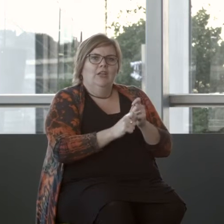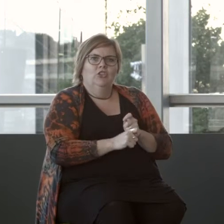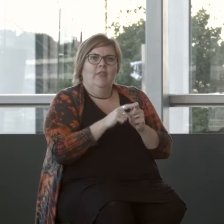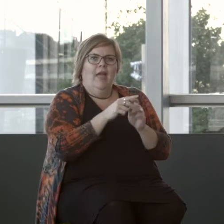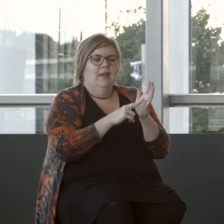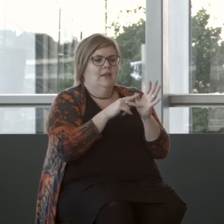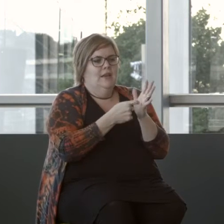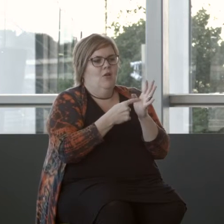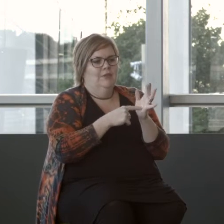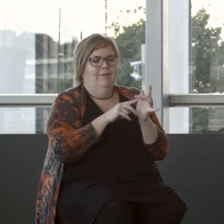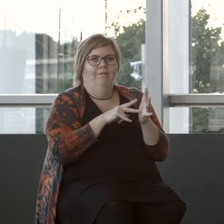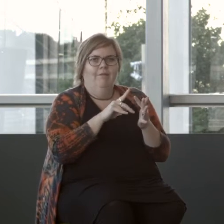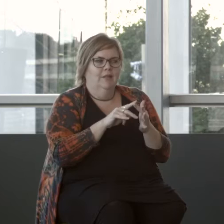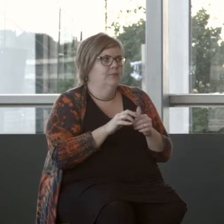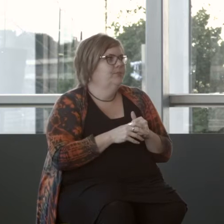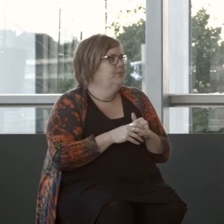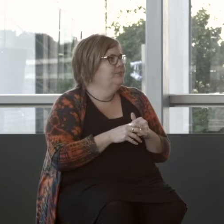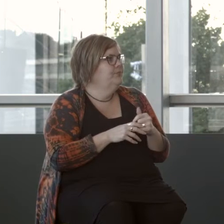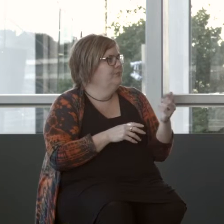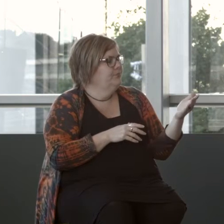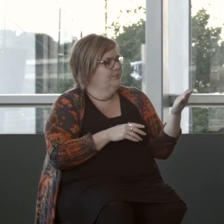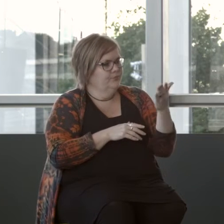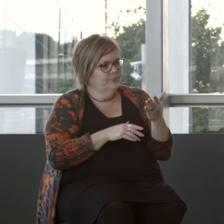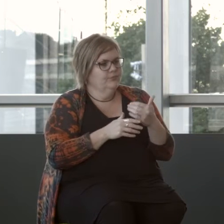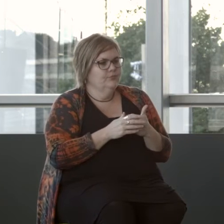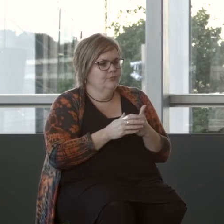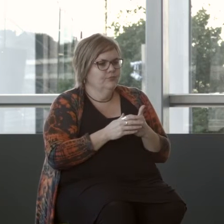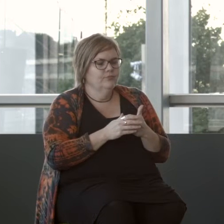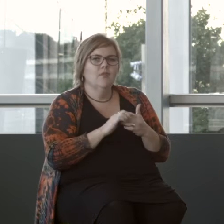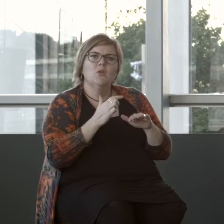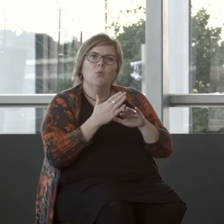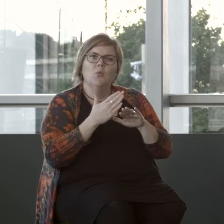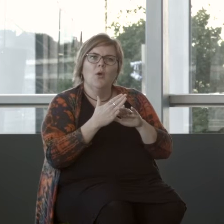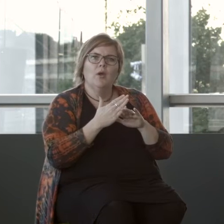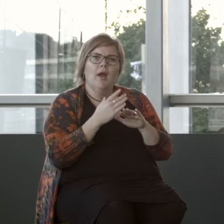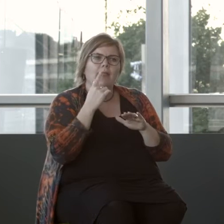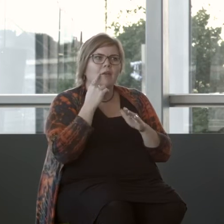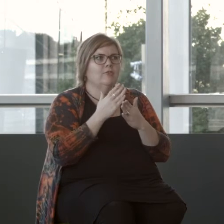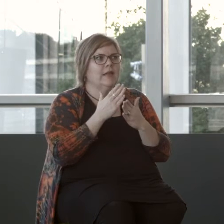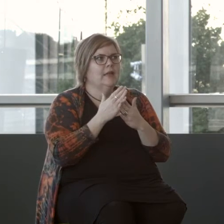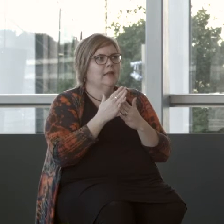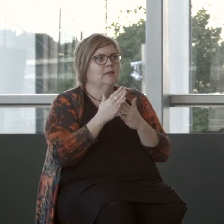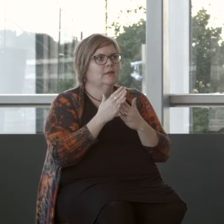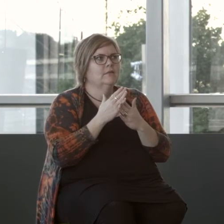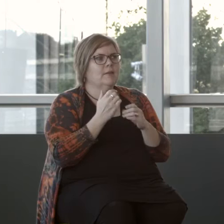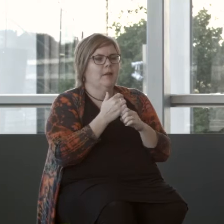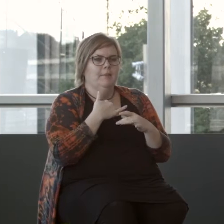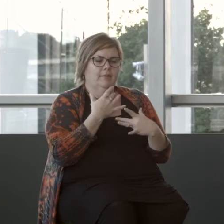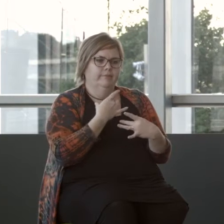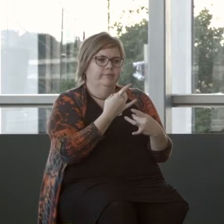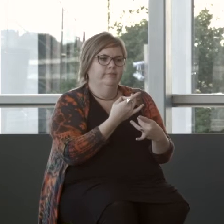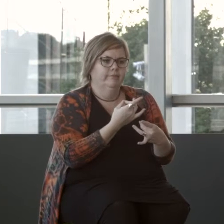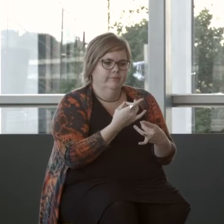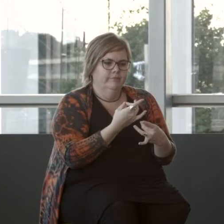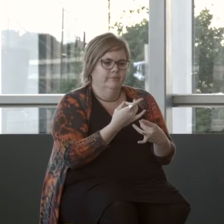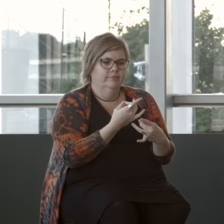Yeah. Right, but also in your work, I think your work can be divided into two